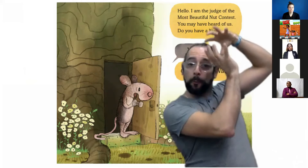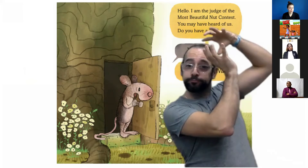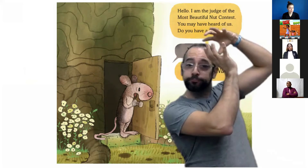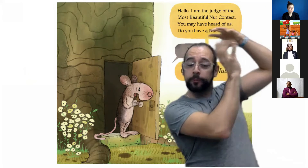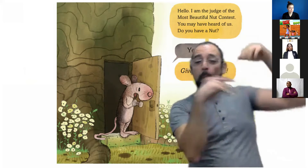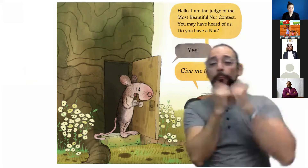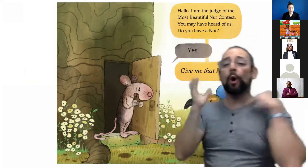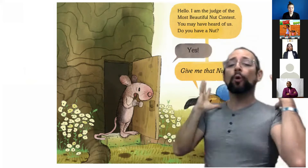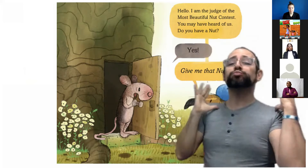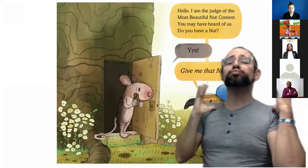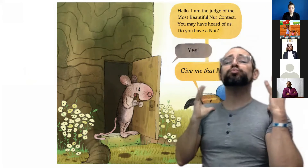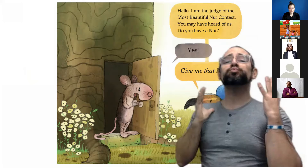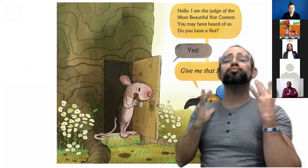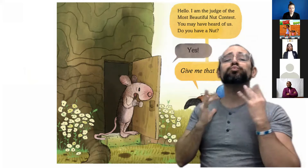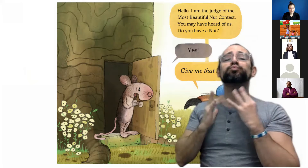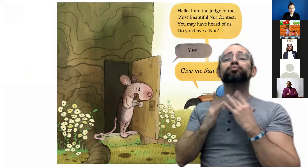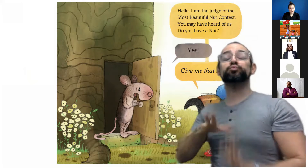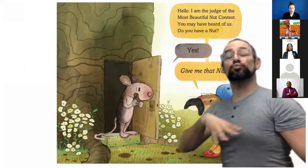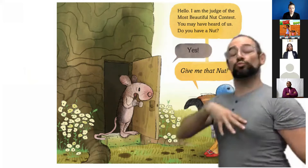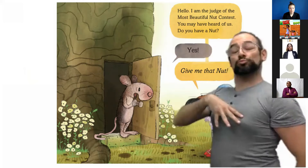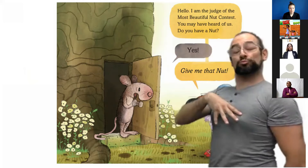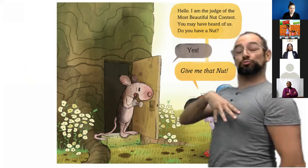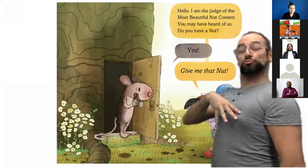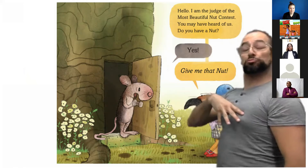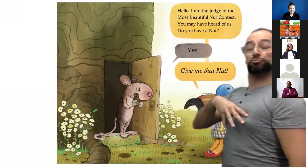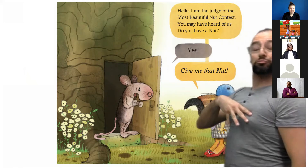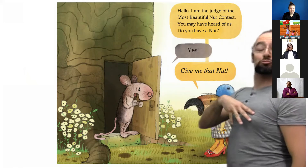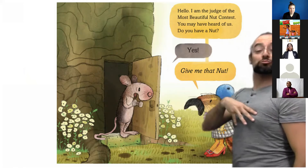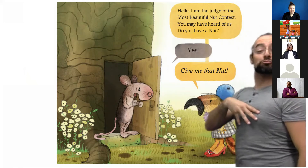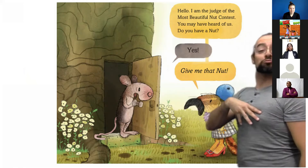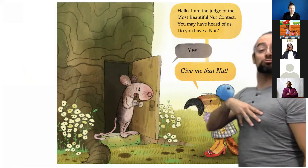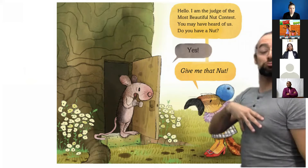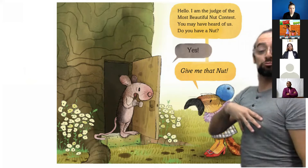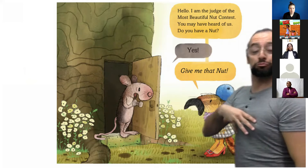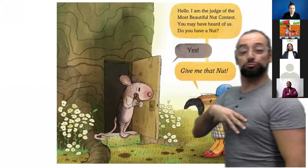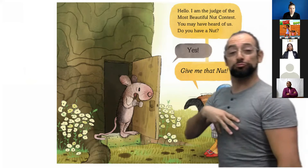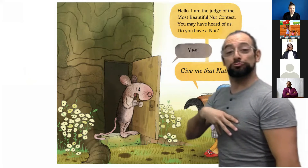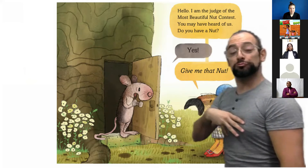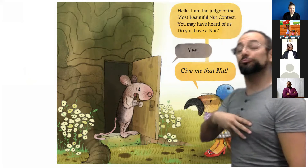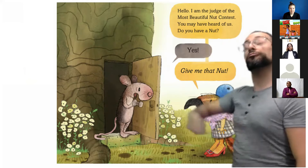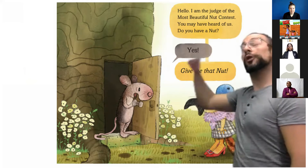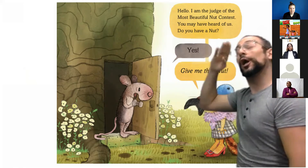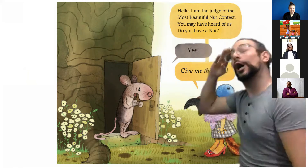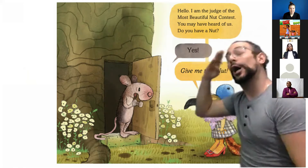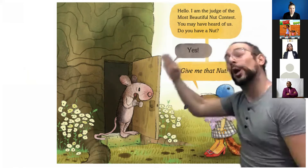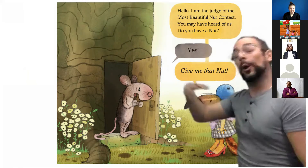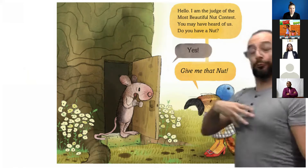We have this character who got a mustache, a fancy boa,